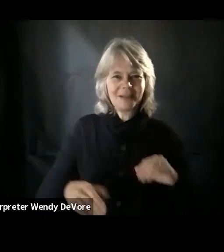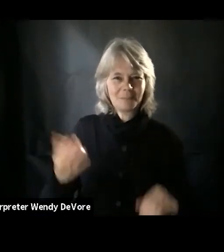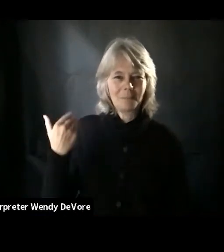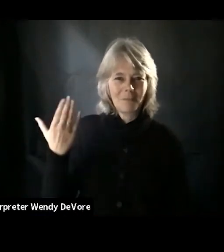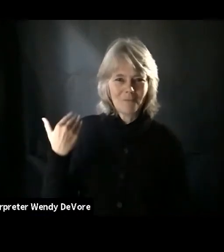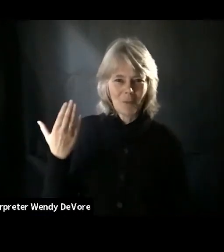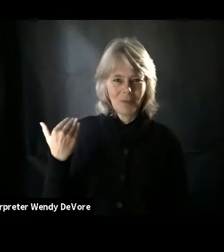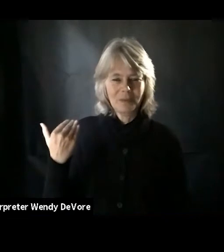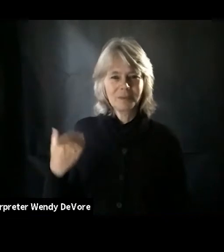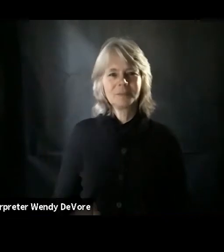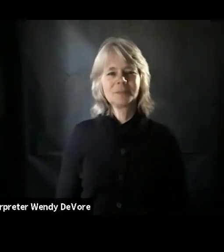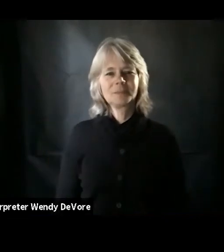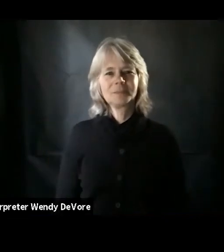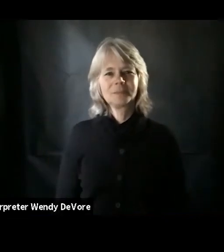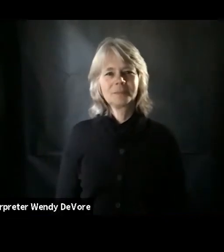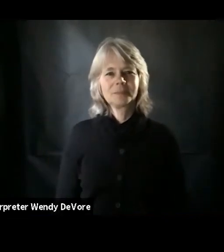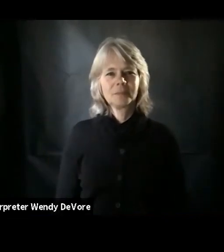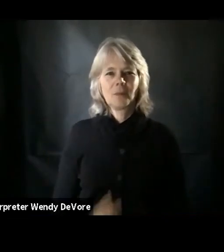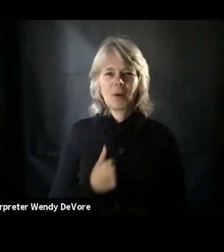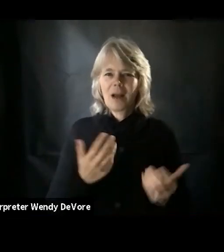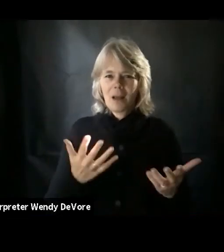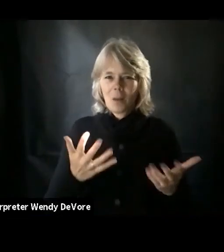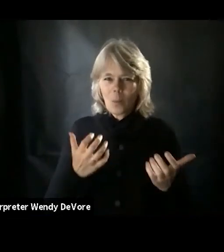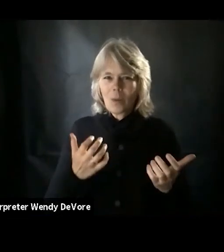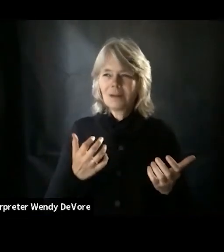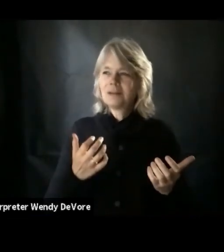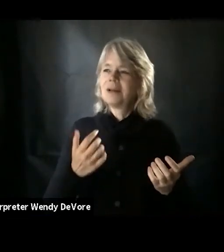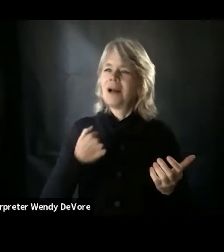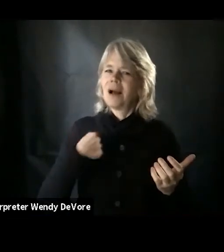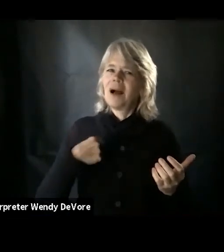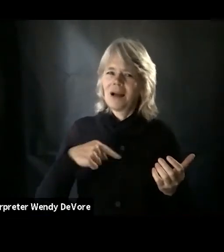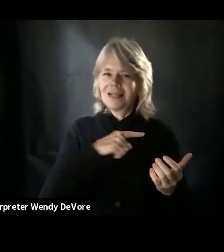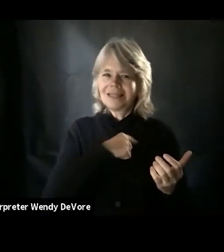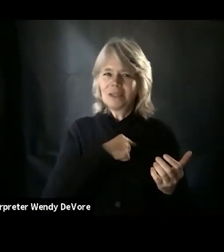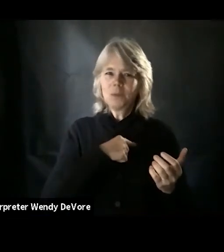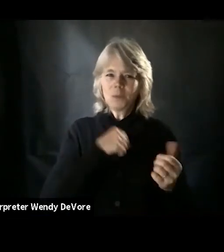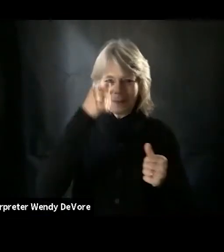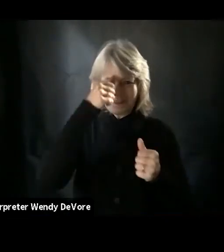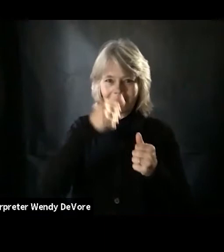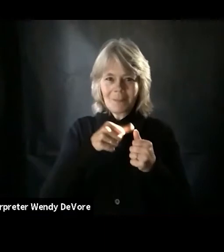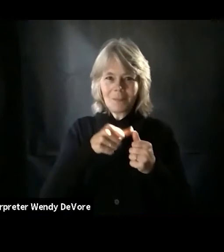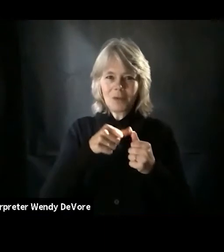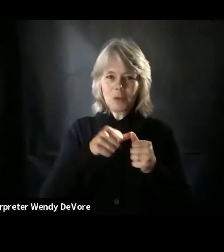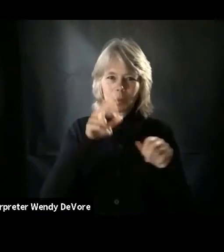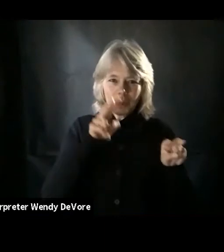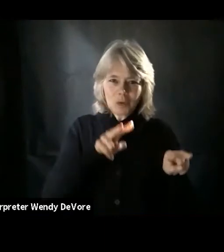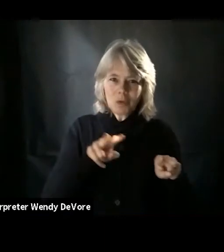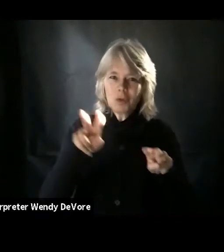really want to give us some time to lift up our heads.